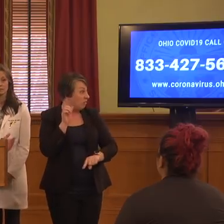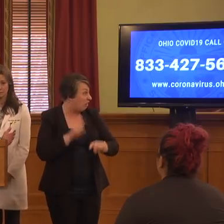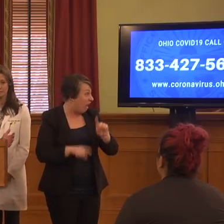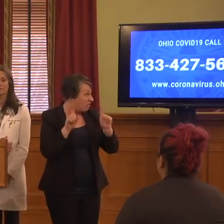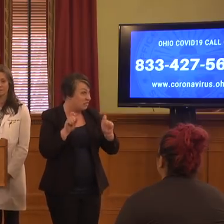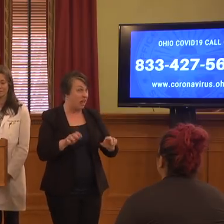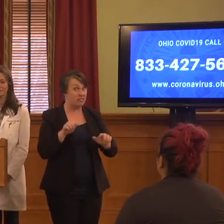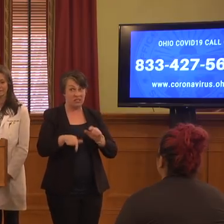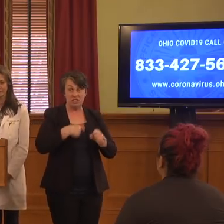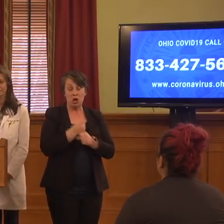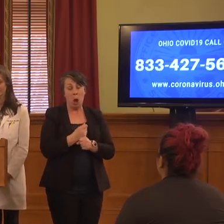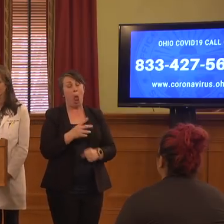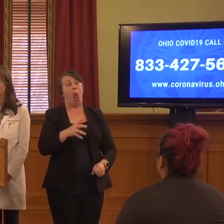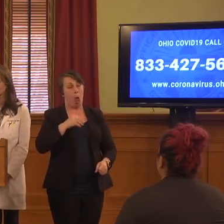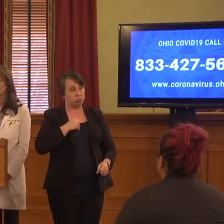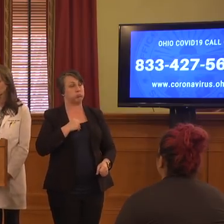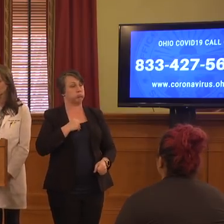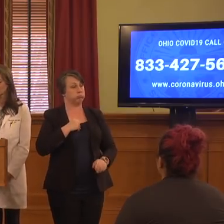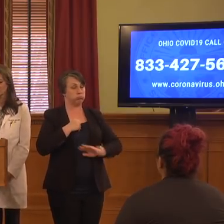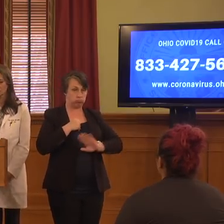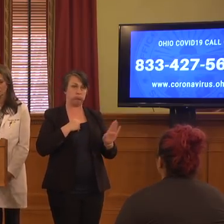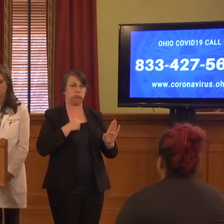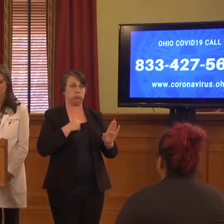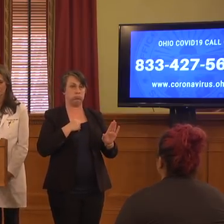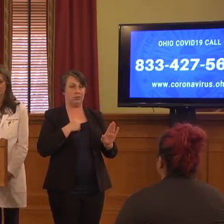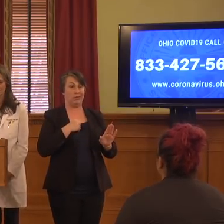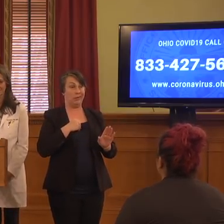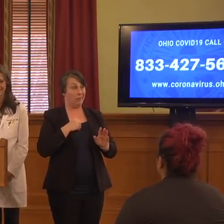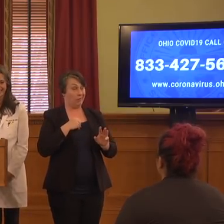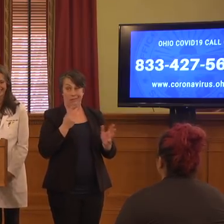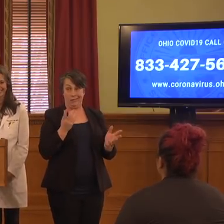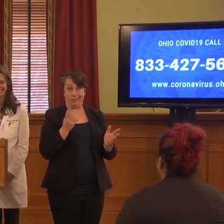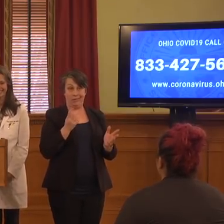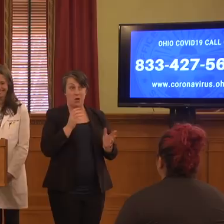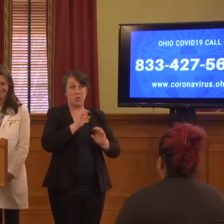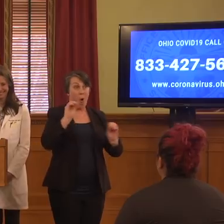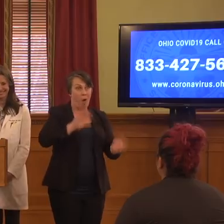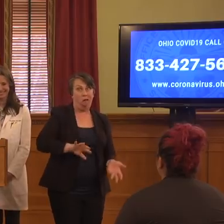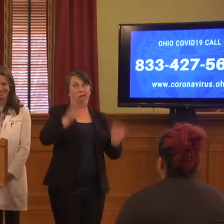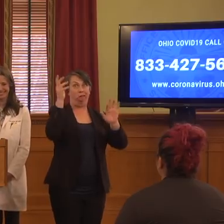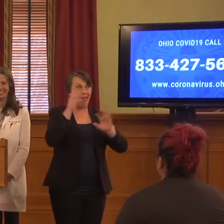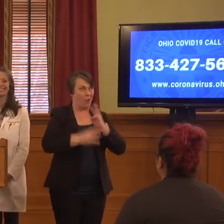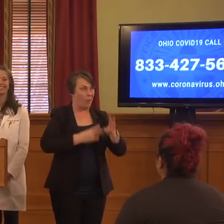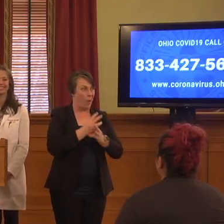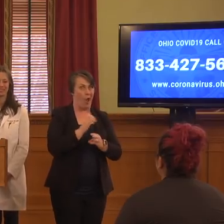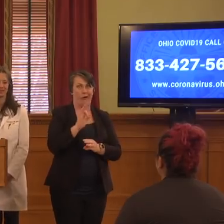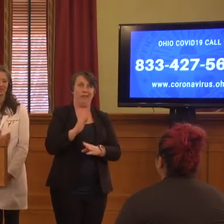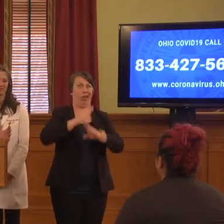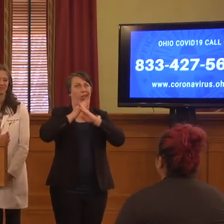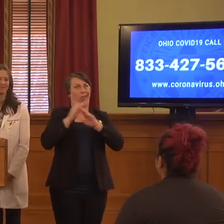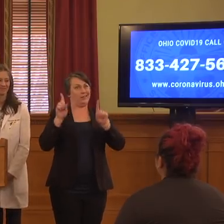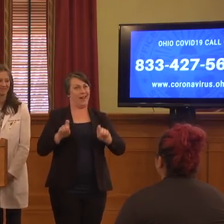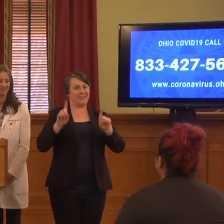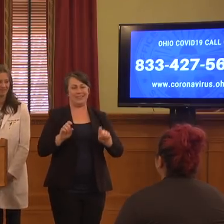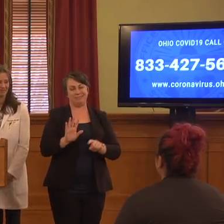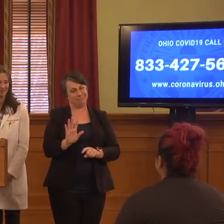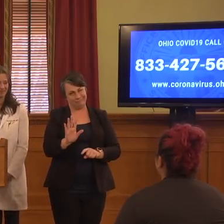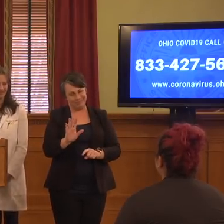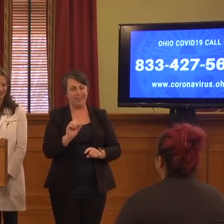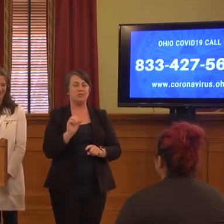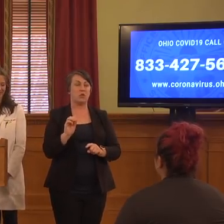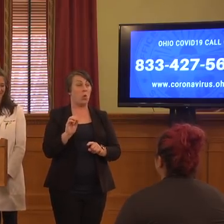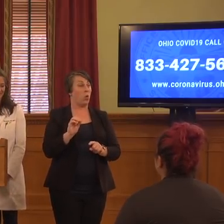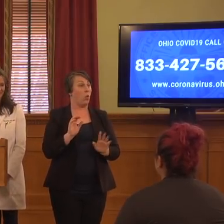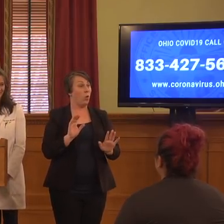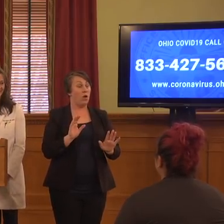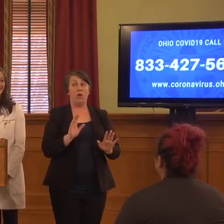year. The world will not come to an end if we don't have testing. So, we can do